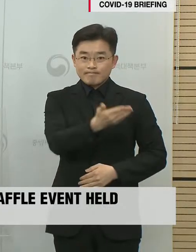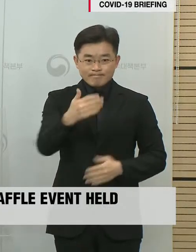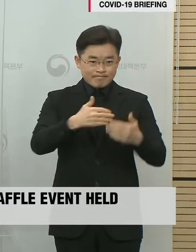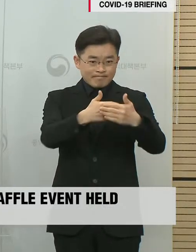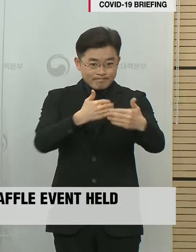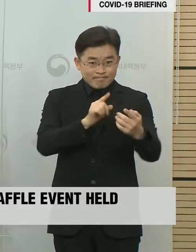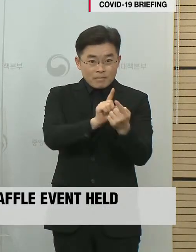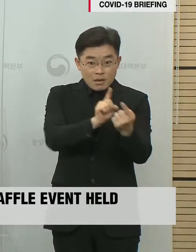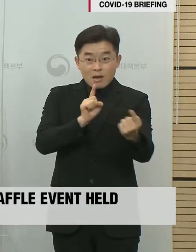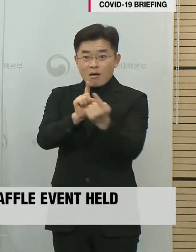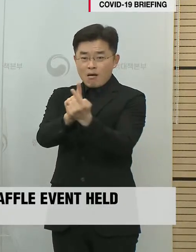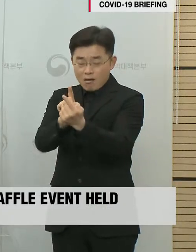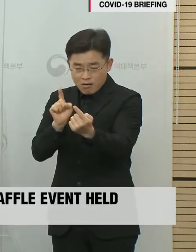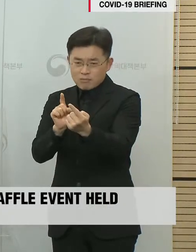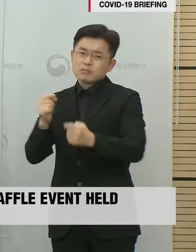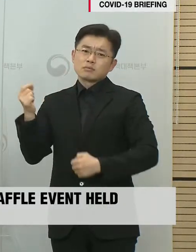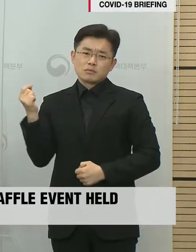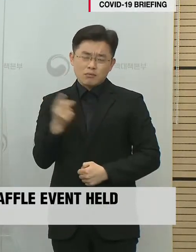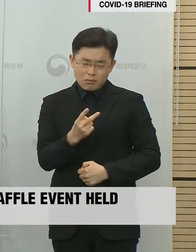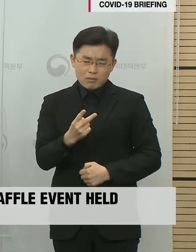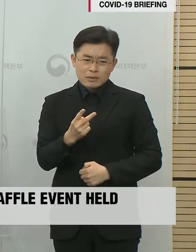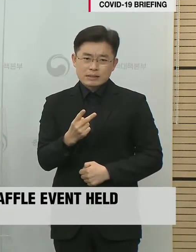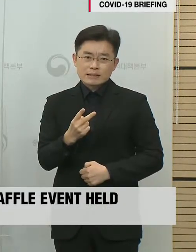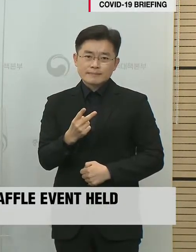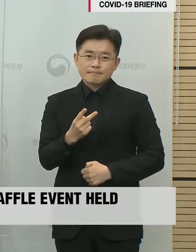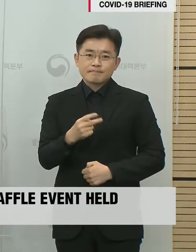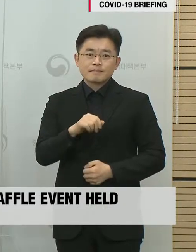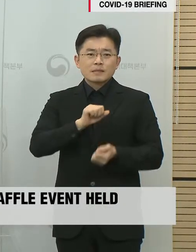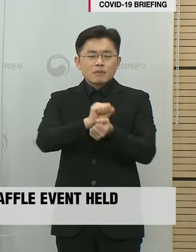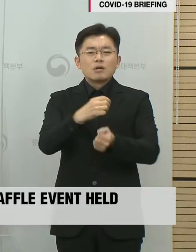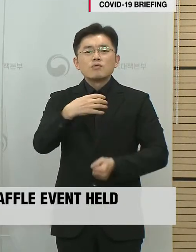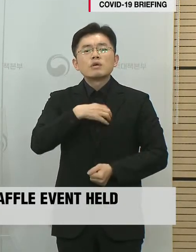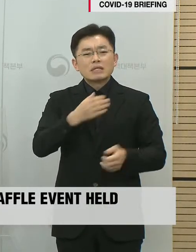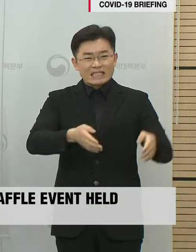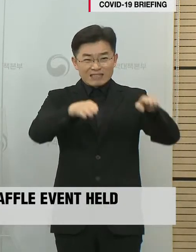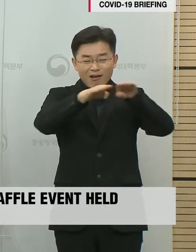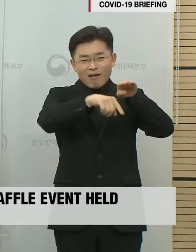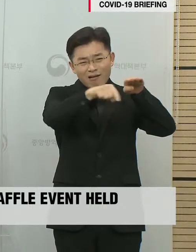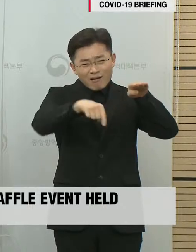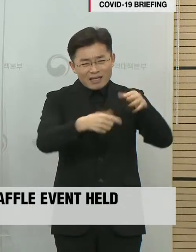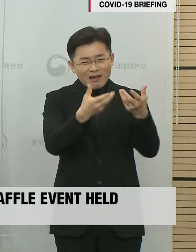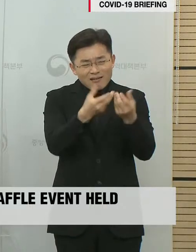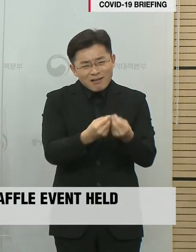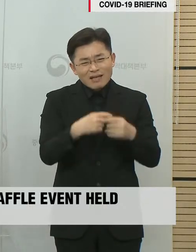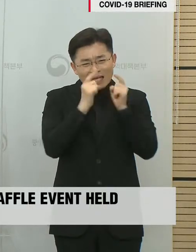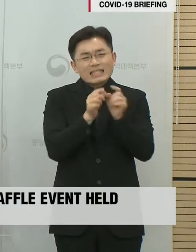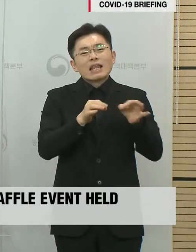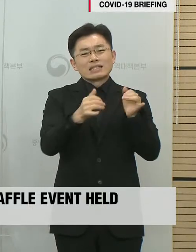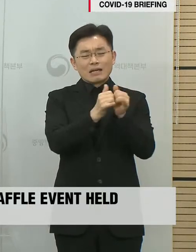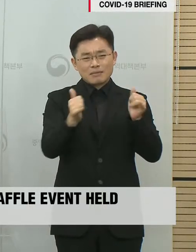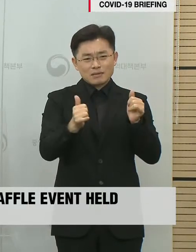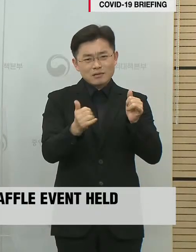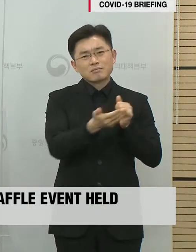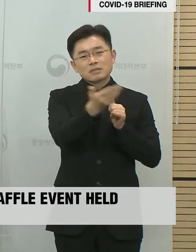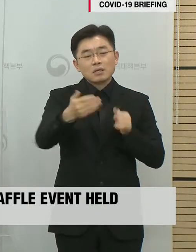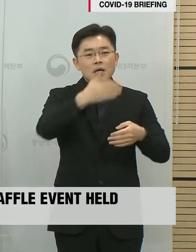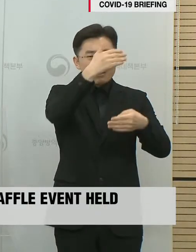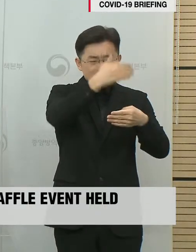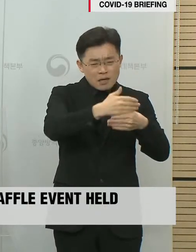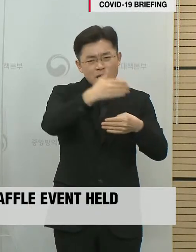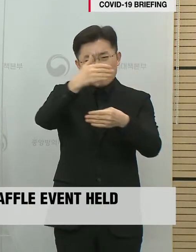the proactive participation taken by the members of the public. And as for